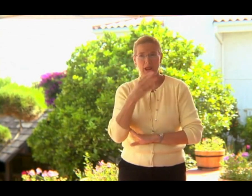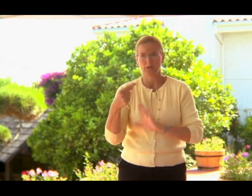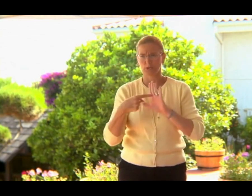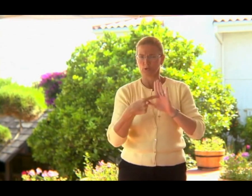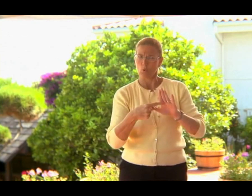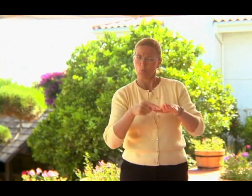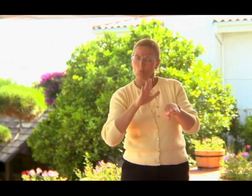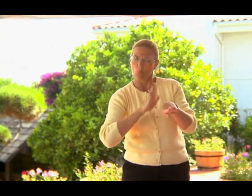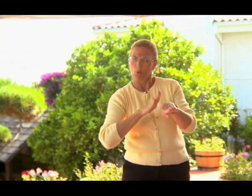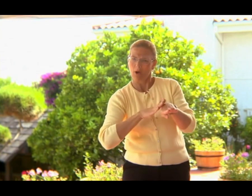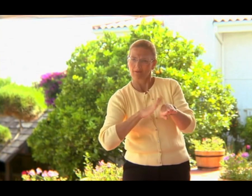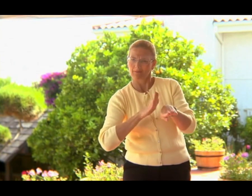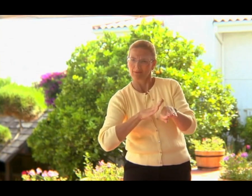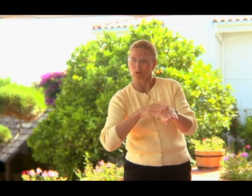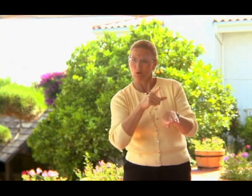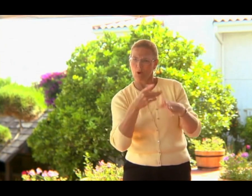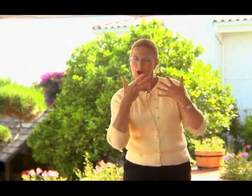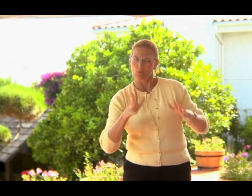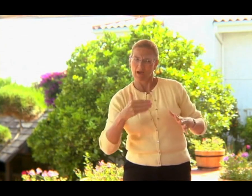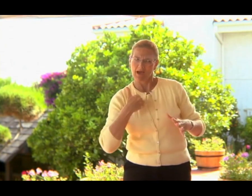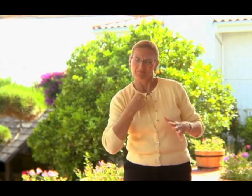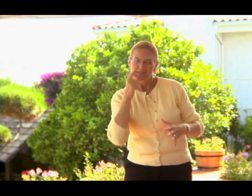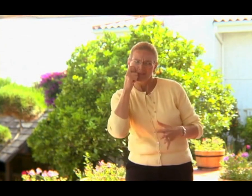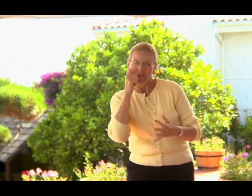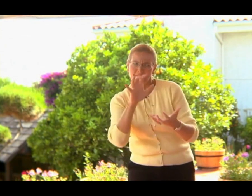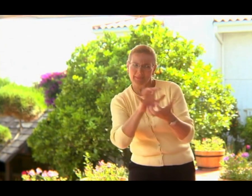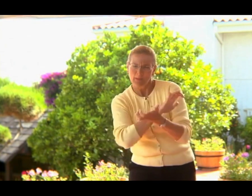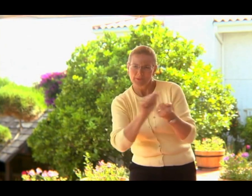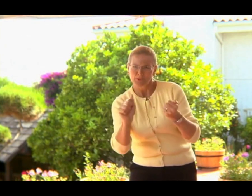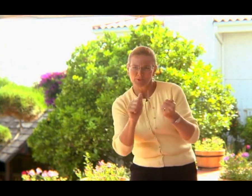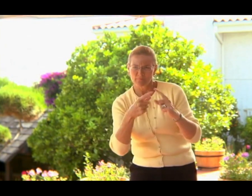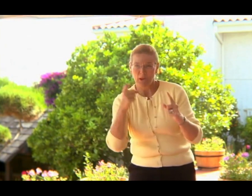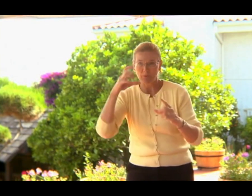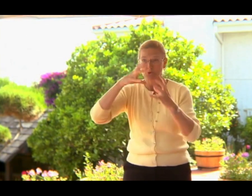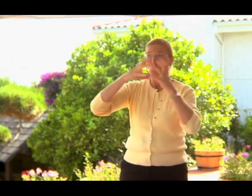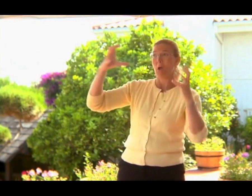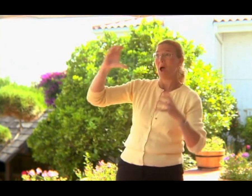and are a warning to you that your skin has gotten damaged from too much sun exposure.